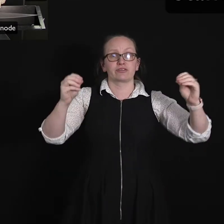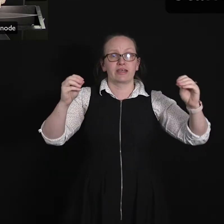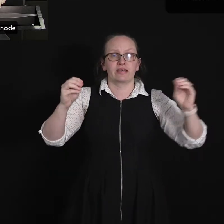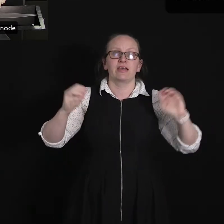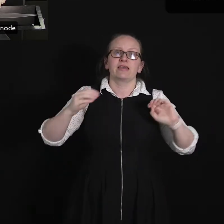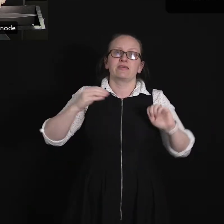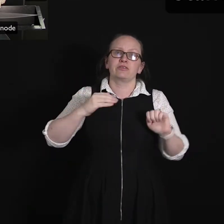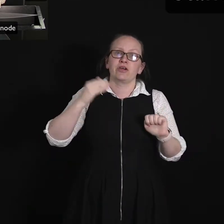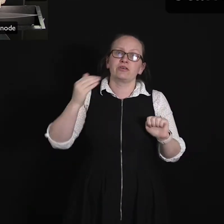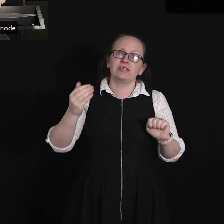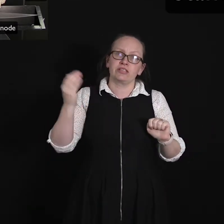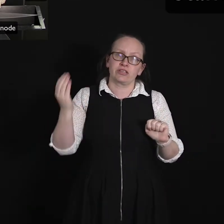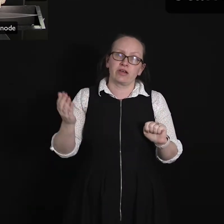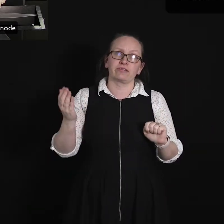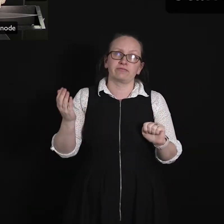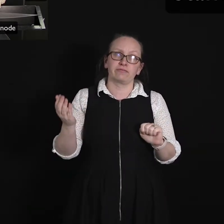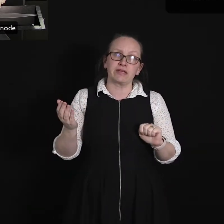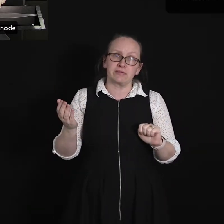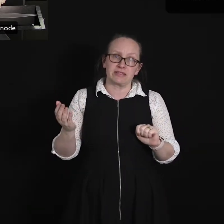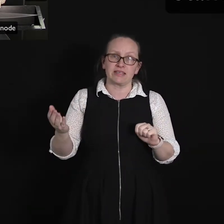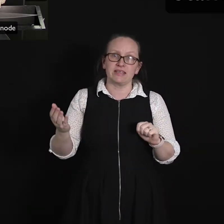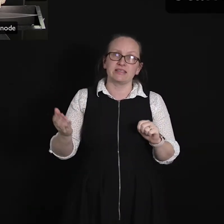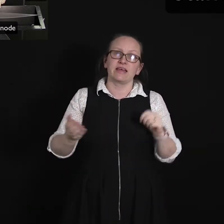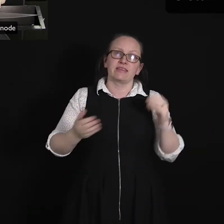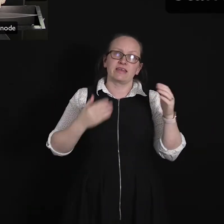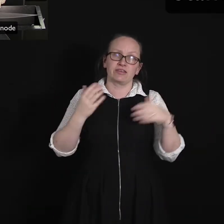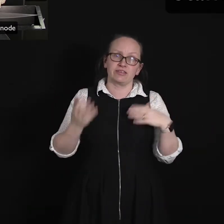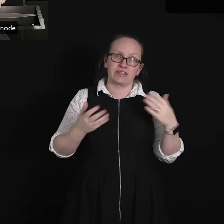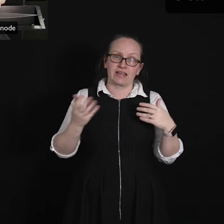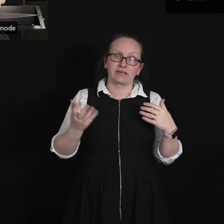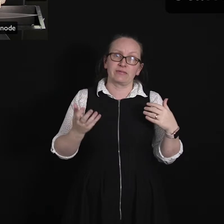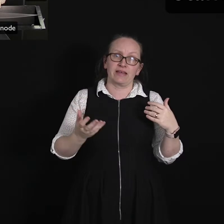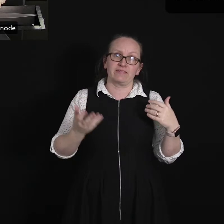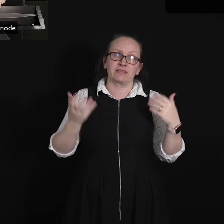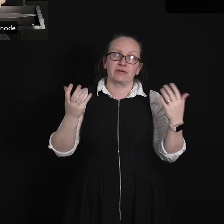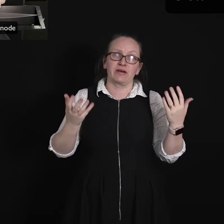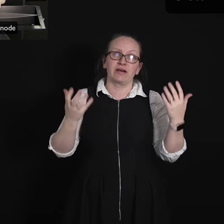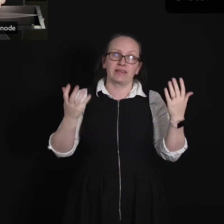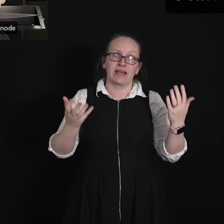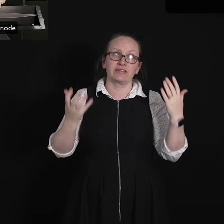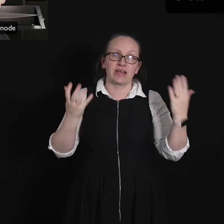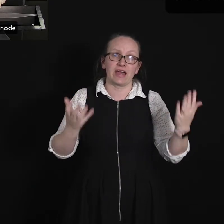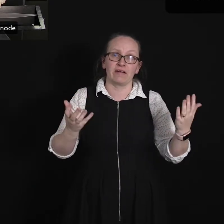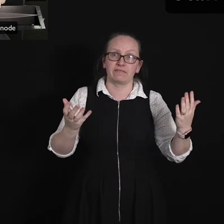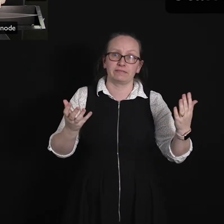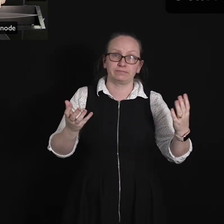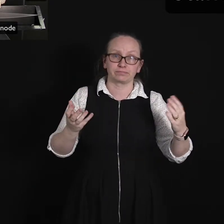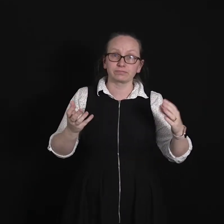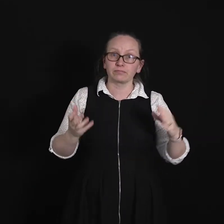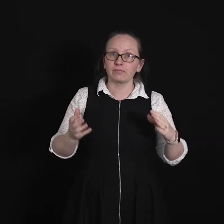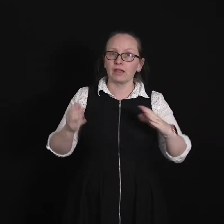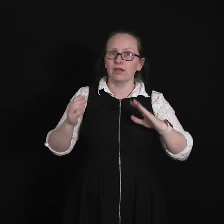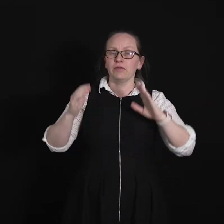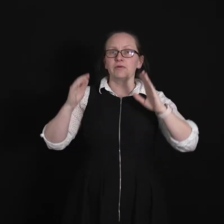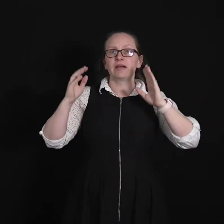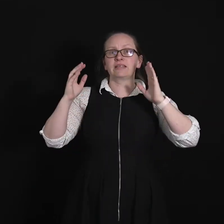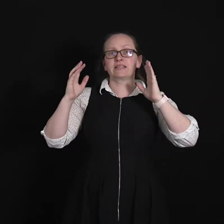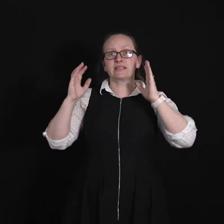string, there was only certain frequencies that those standing waves were allowed to have. Well, an